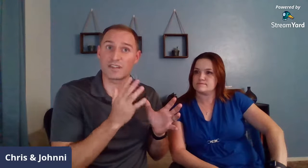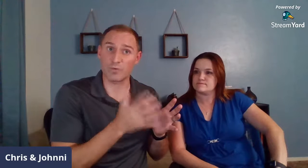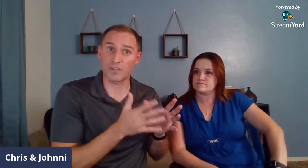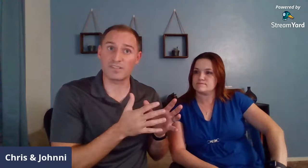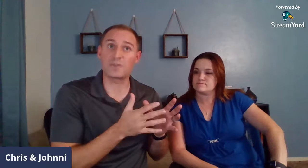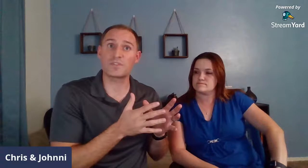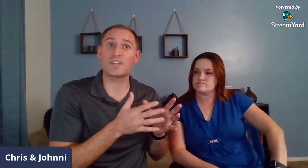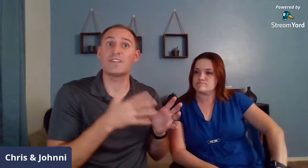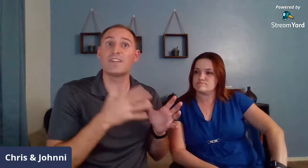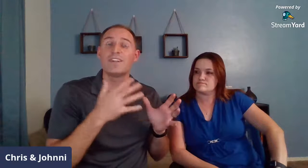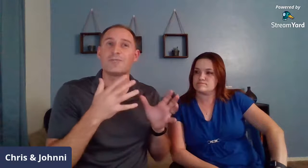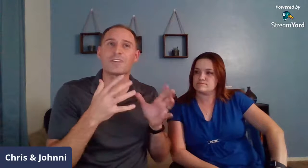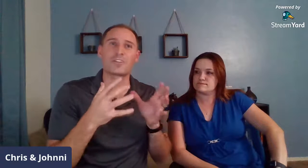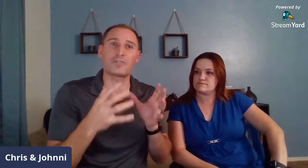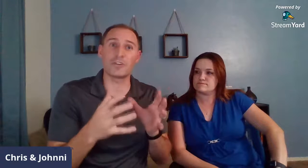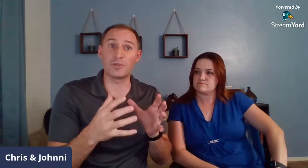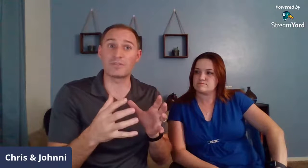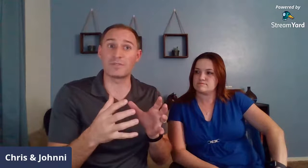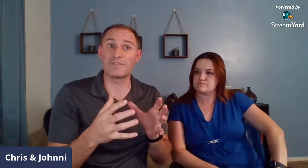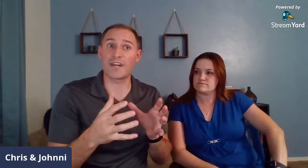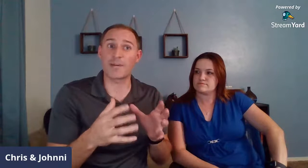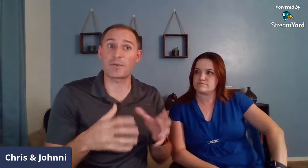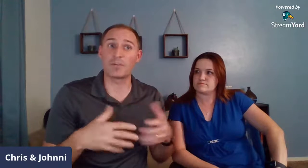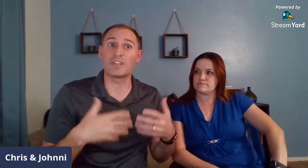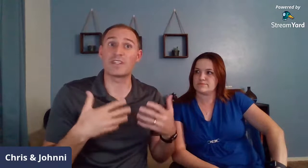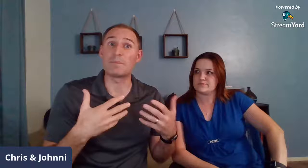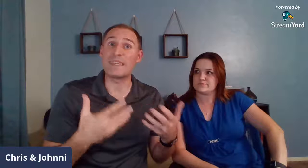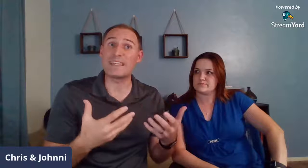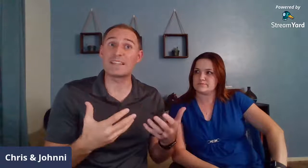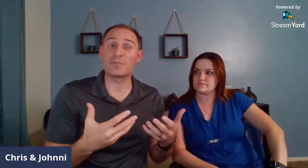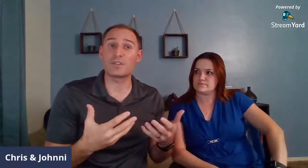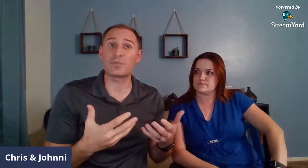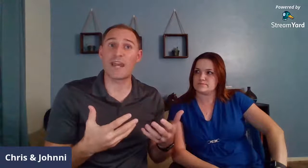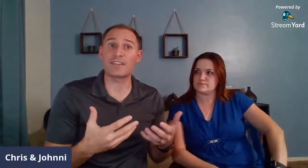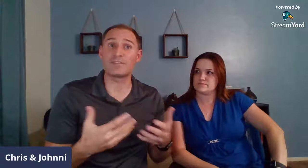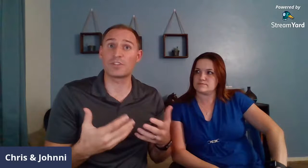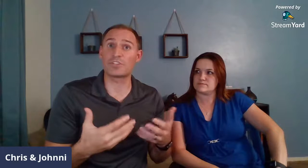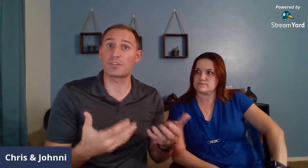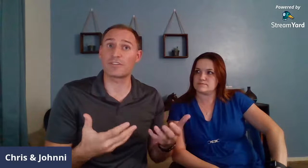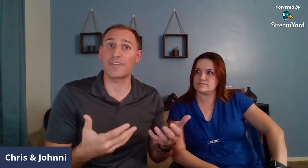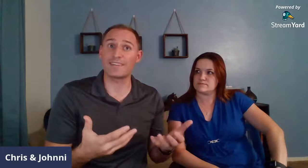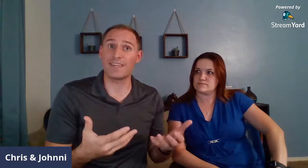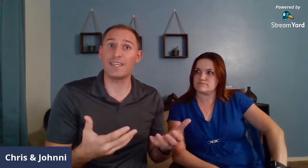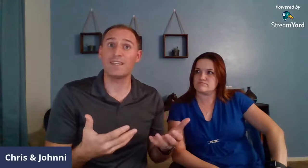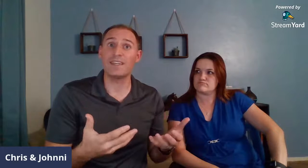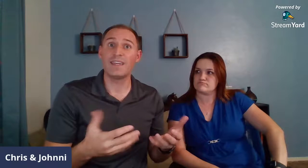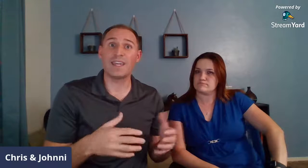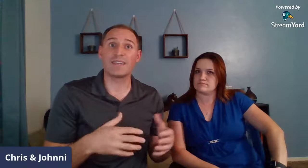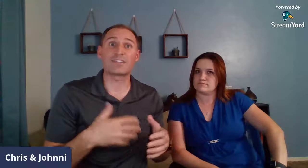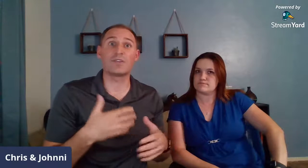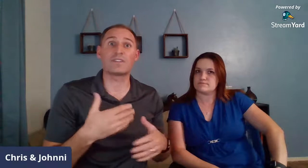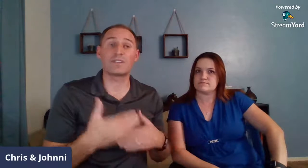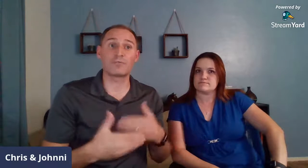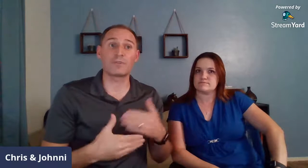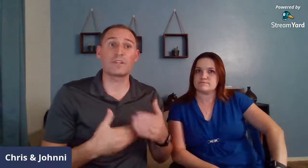one subject. We're going to throw you into an environment where you can immediately put into practice what you learned that day. And that's going to really